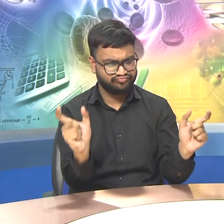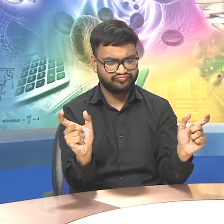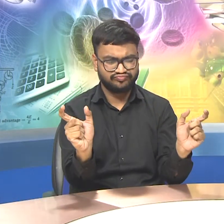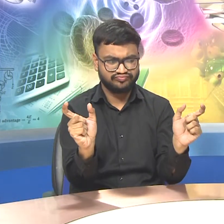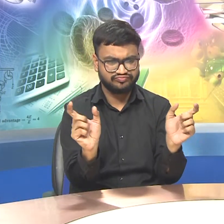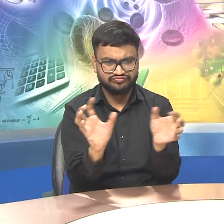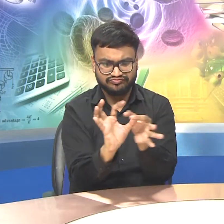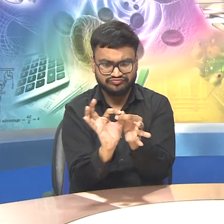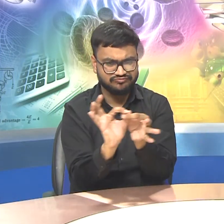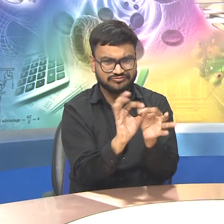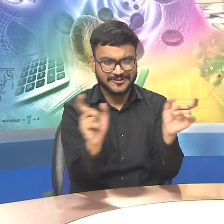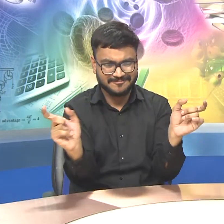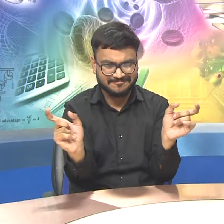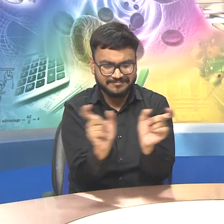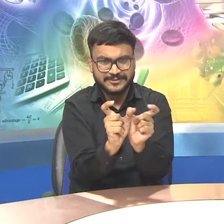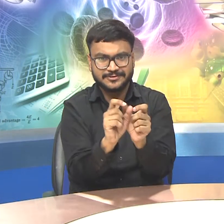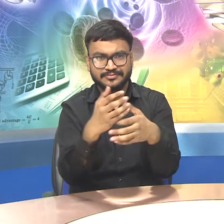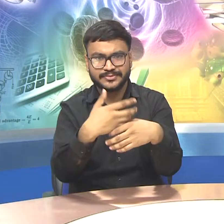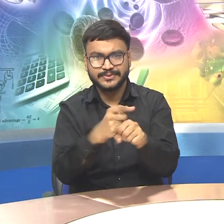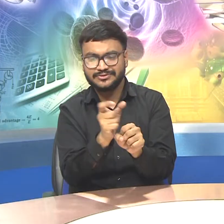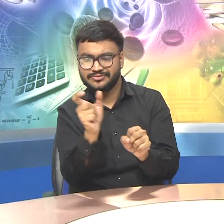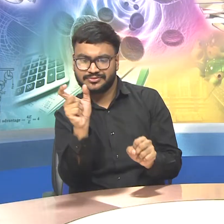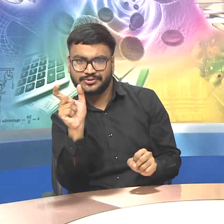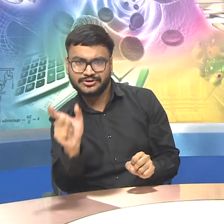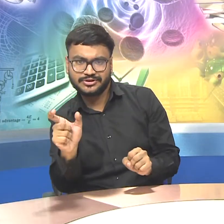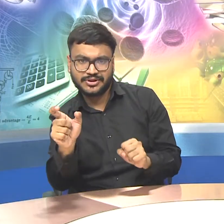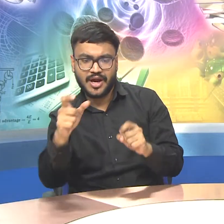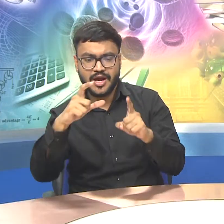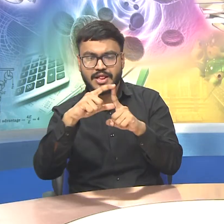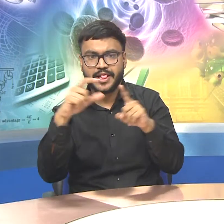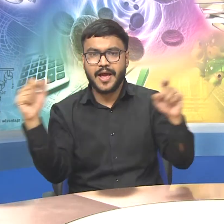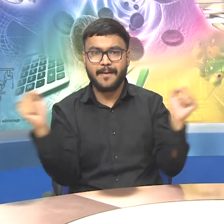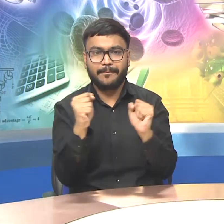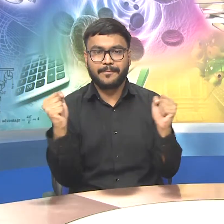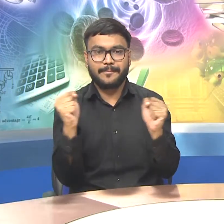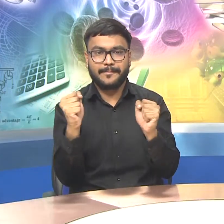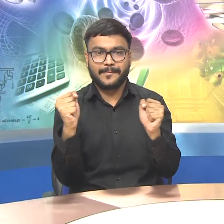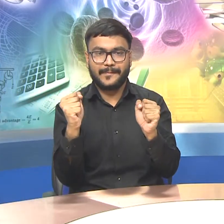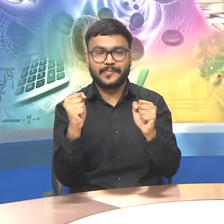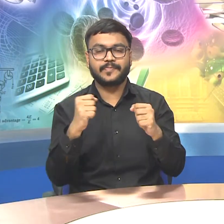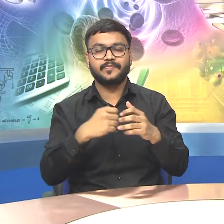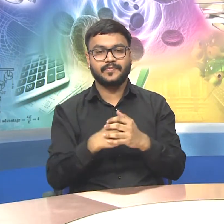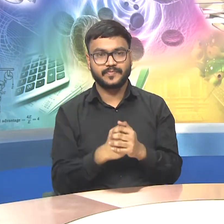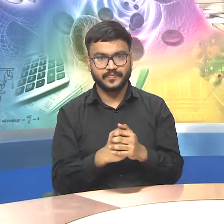of gold. And combining them, we get the sign of December.